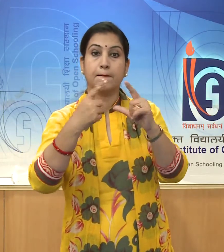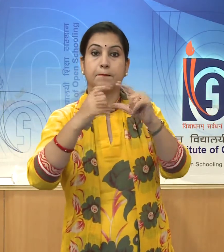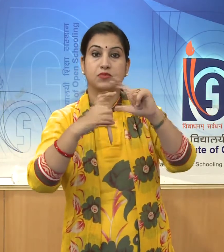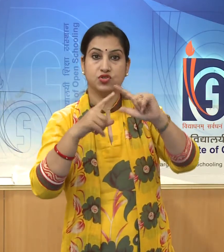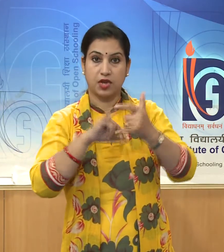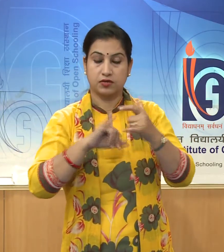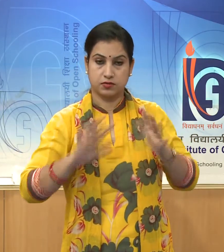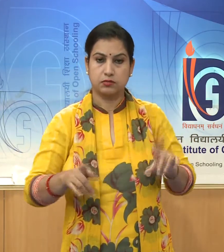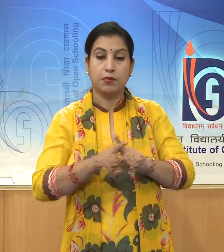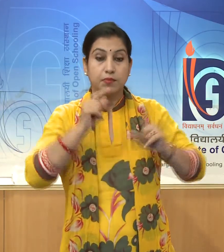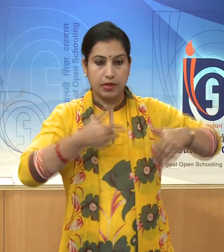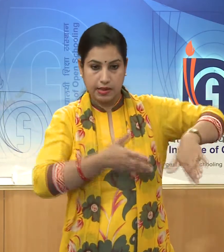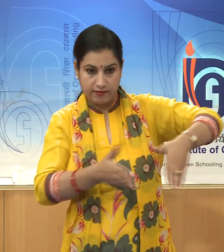rivers, pools,